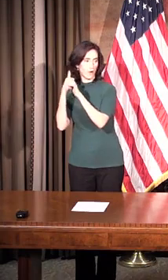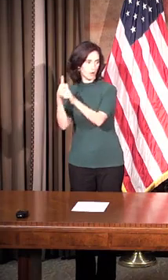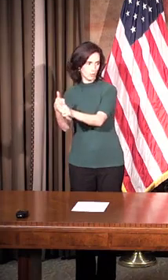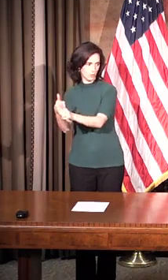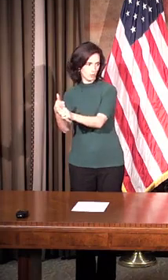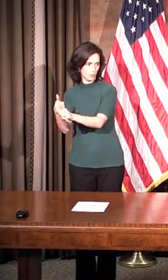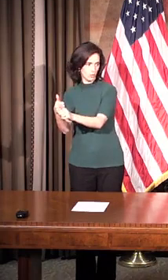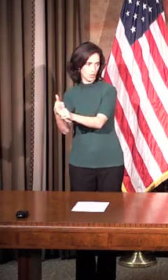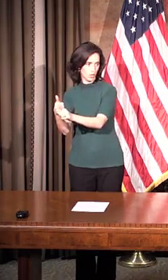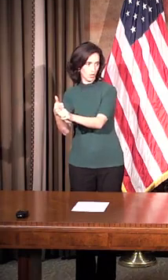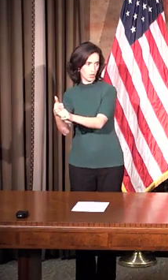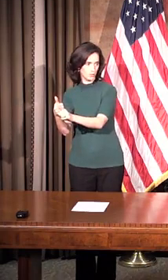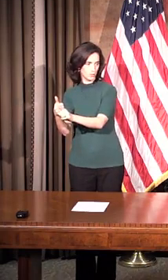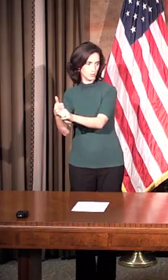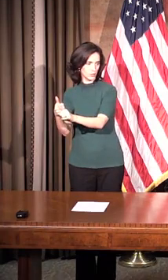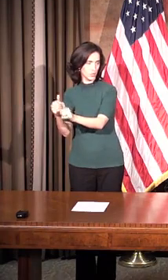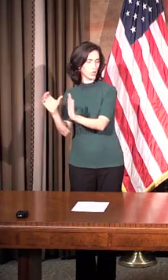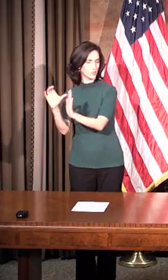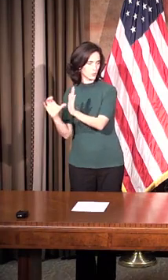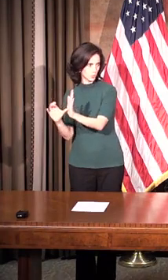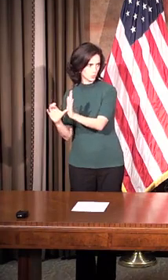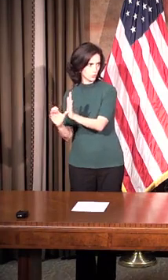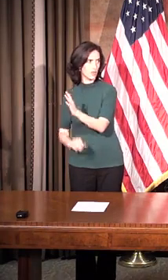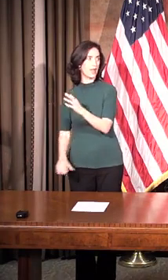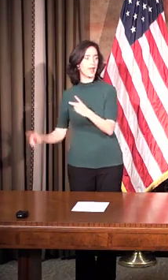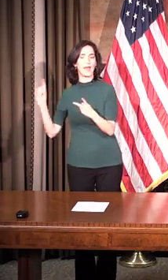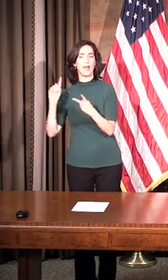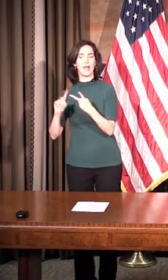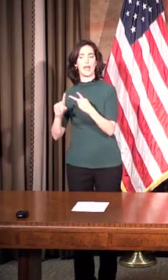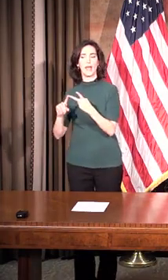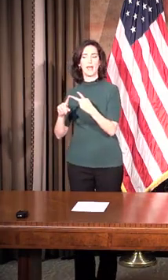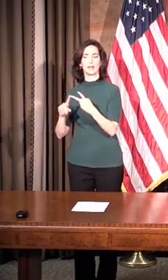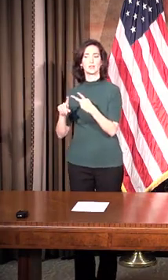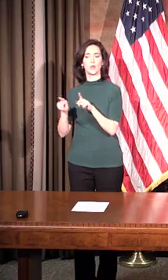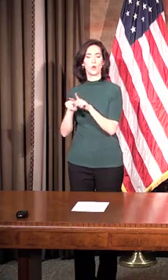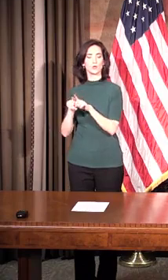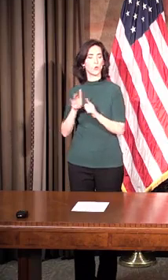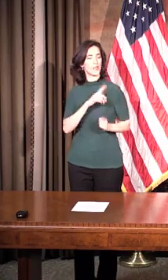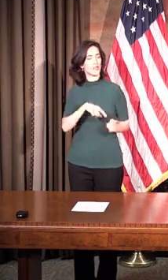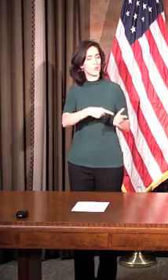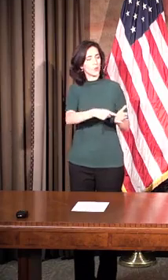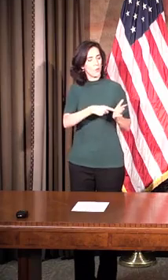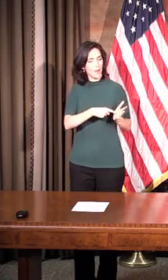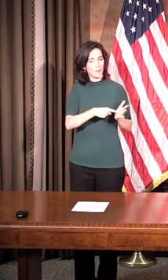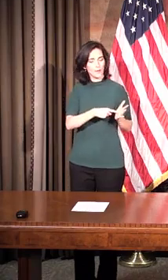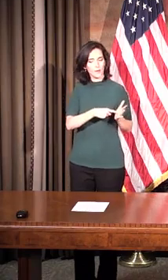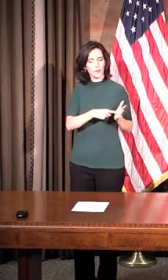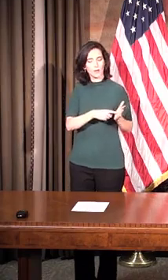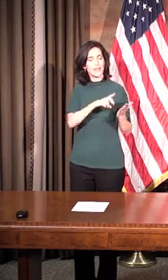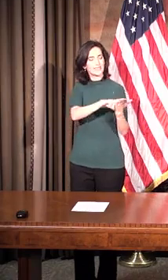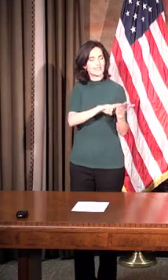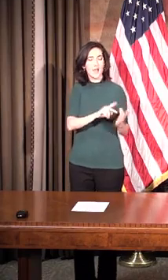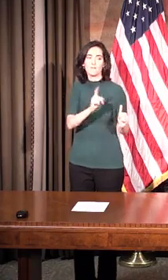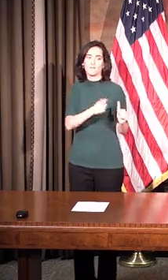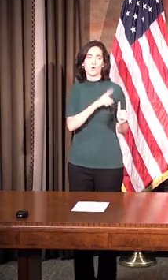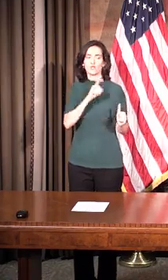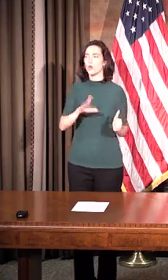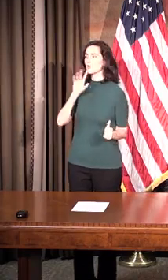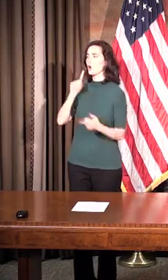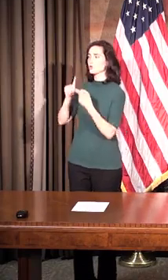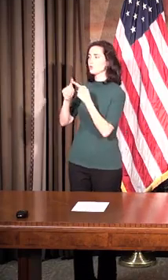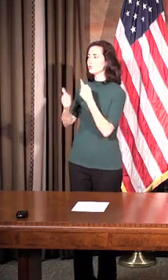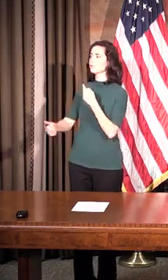health, the requirements to talk to the public health agency ahead of the petition. Is that right? Well,